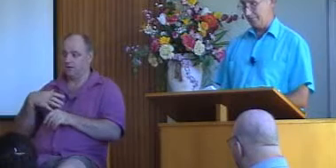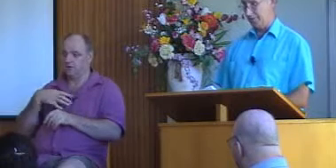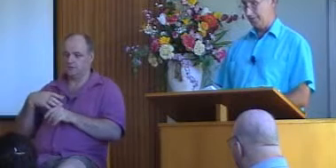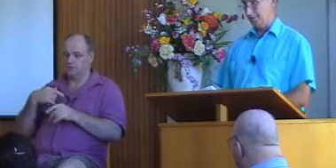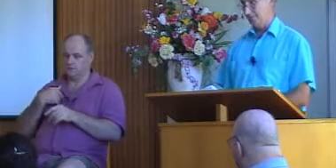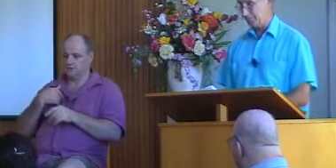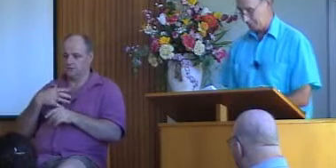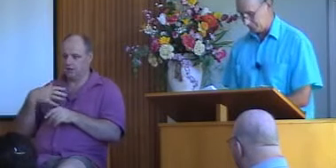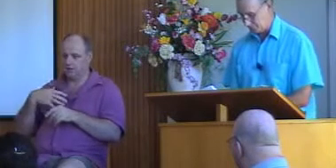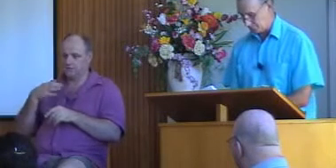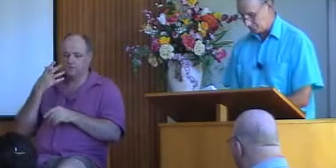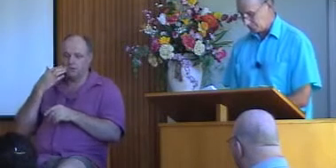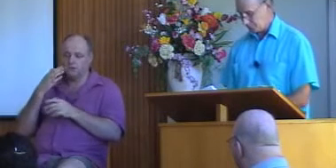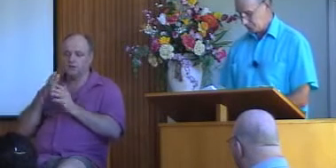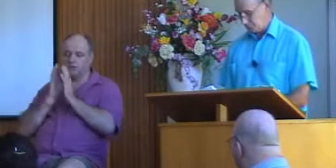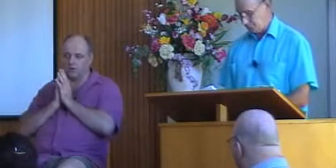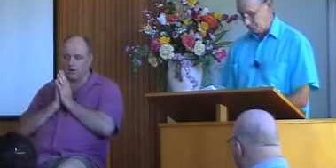went right over